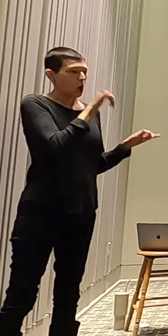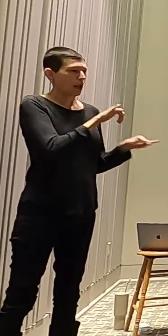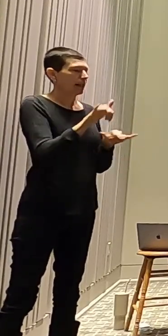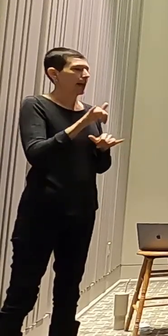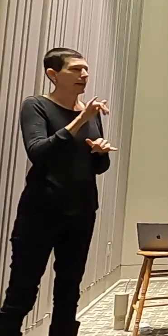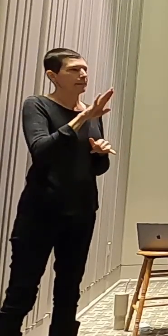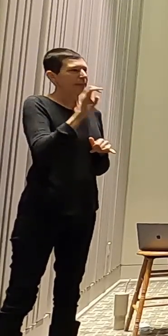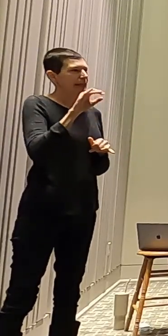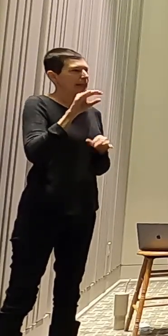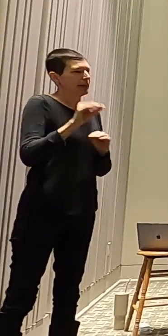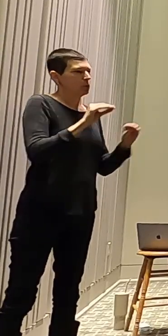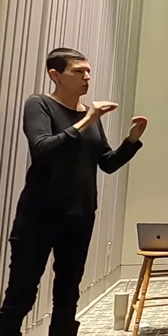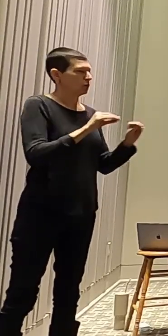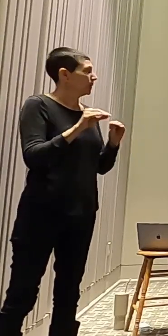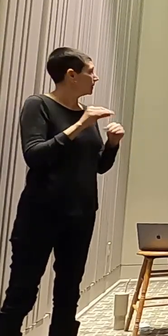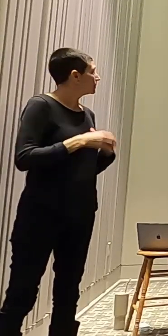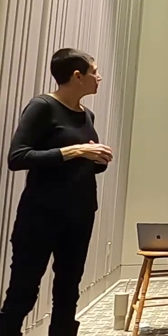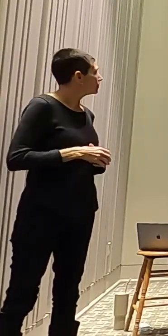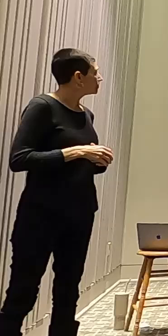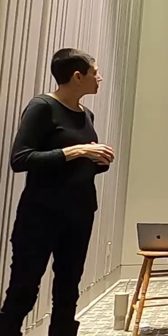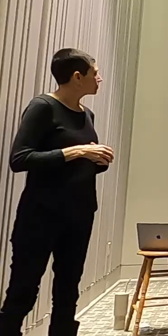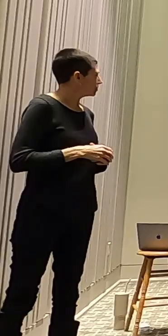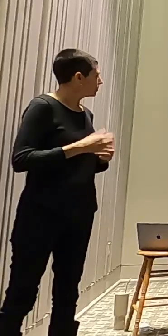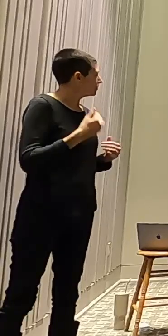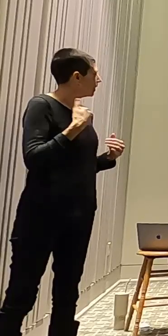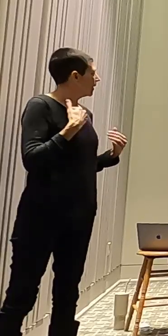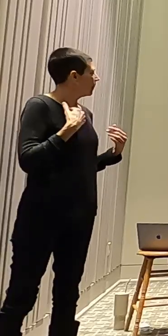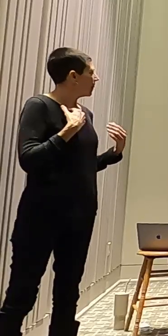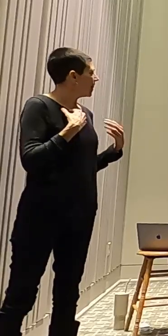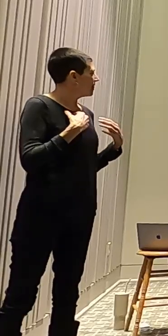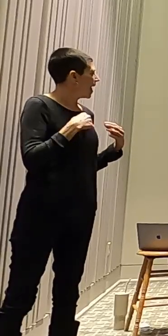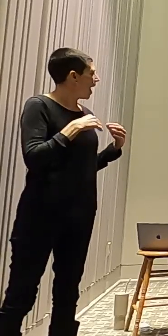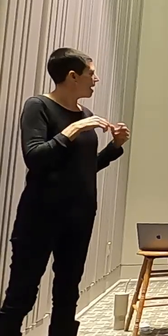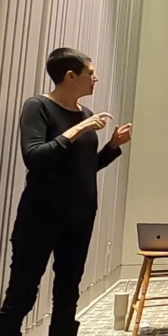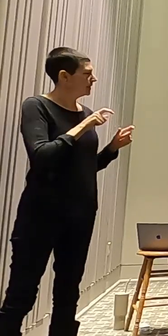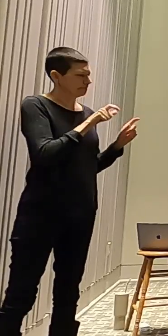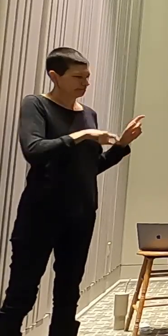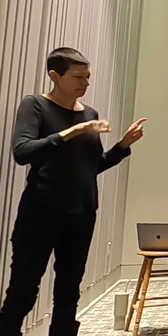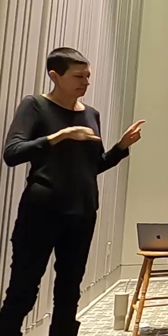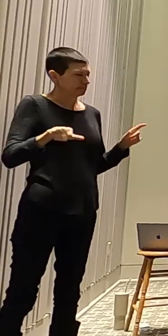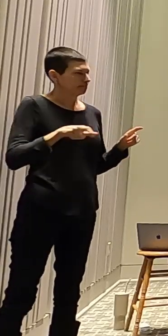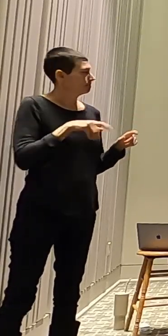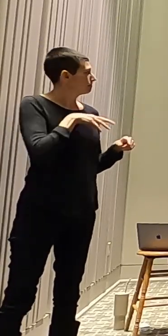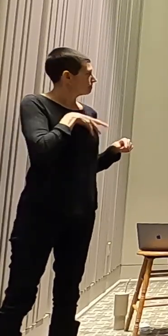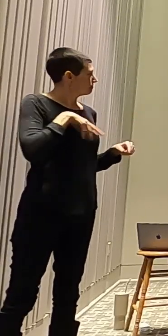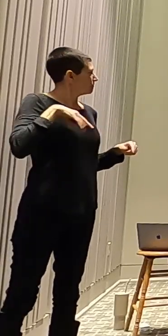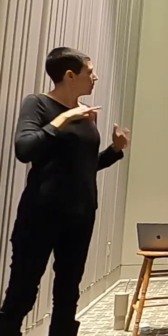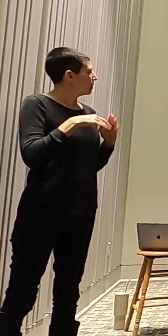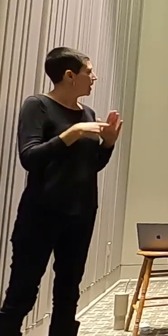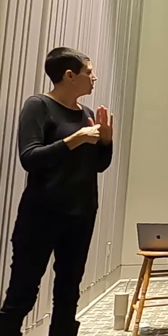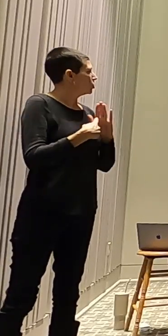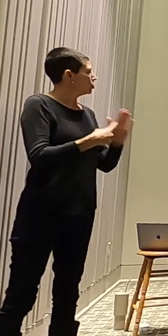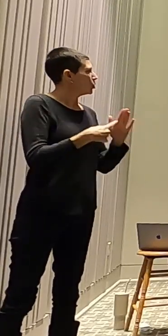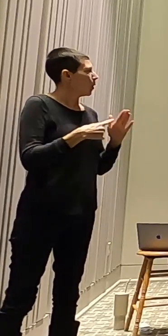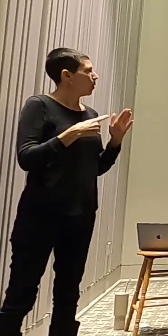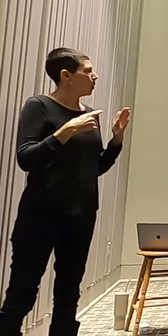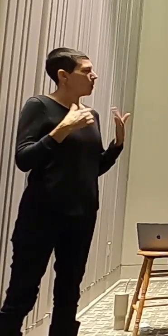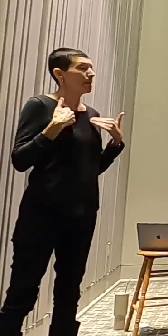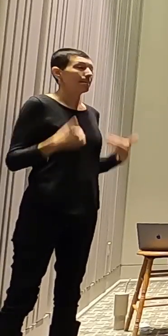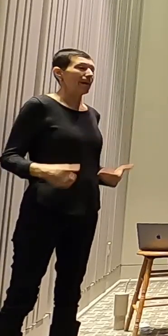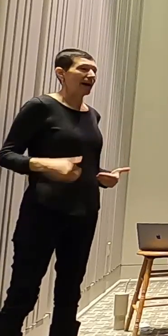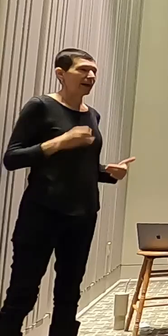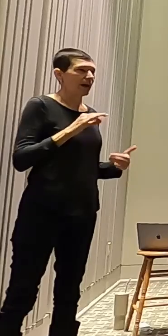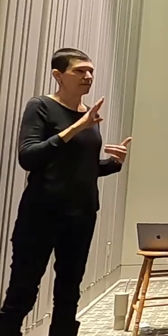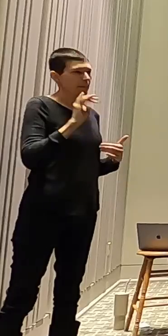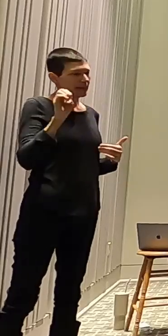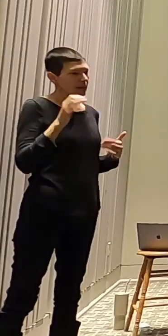a bee. And of course, we have these scalloped pieces hanging down here that sort of echo the segmented body of a bee